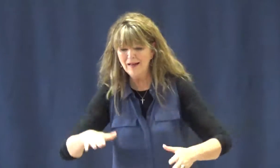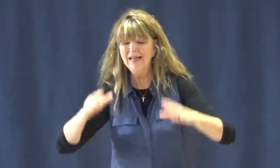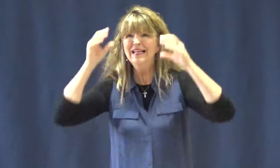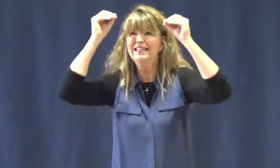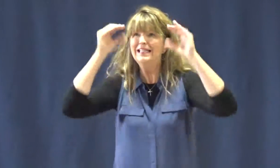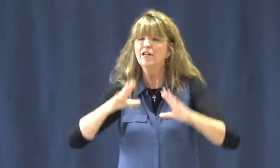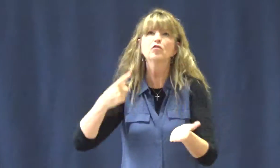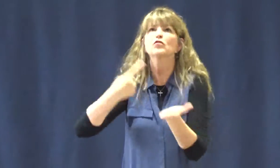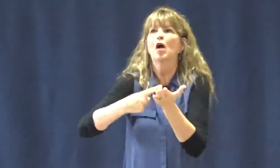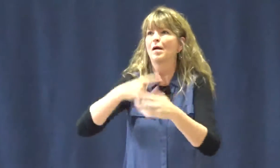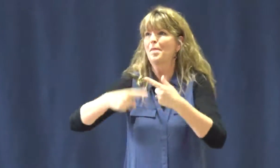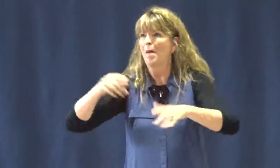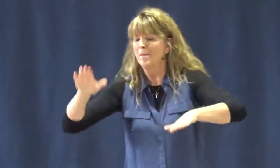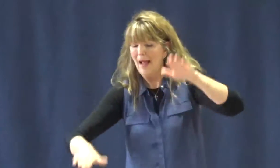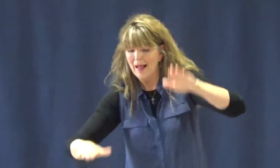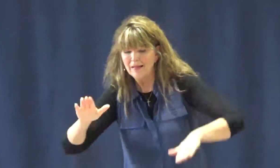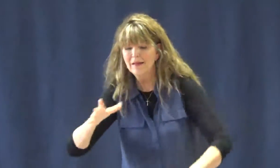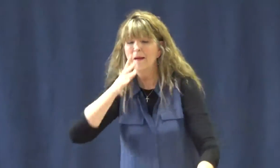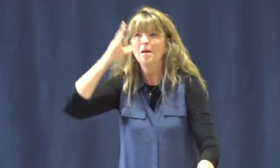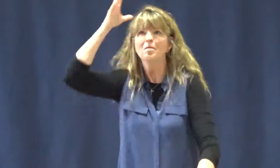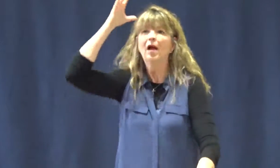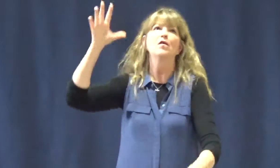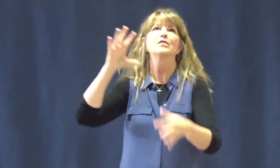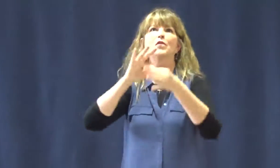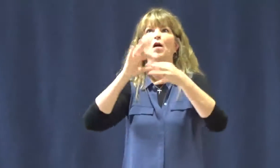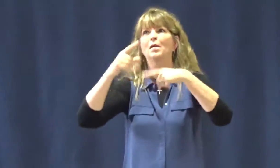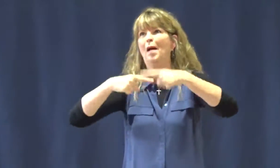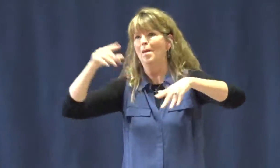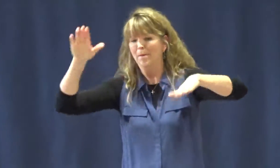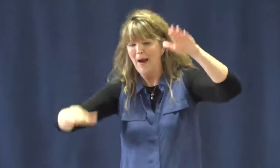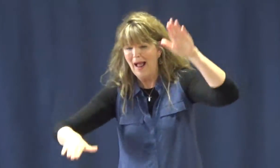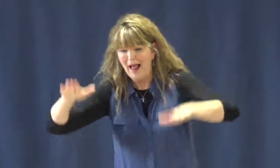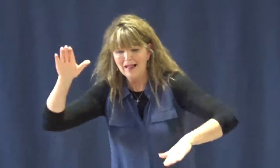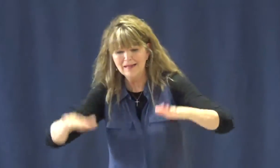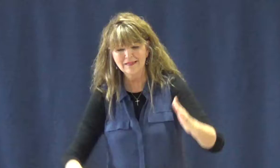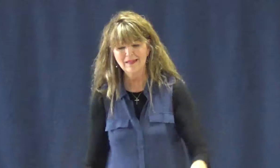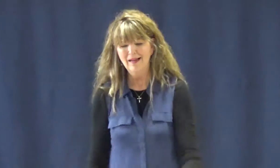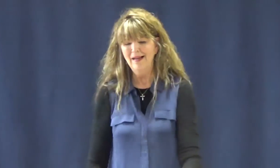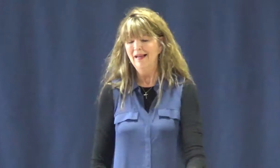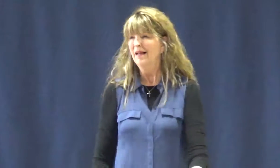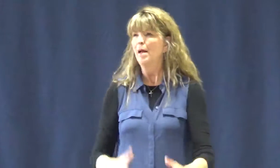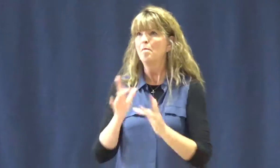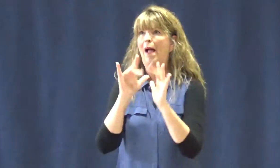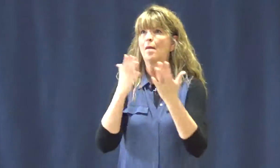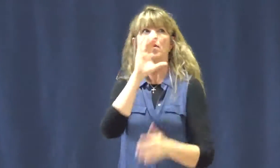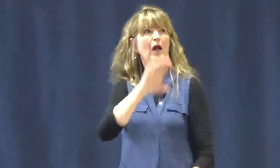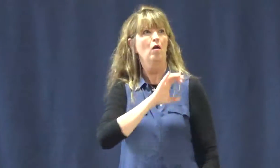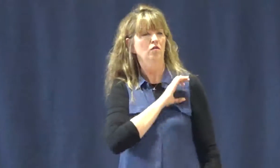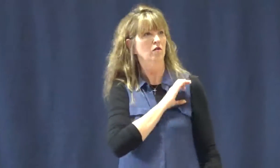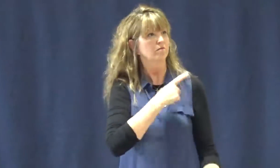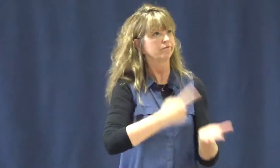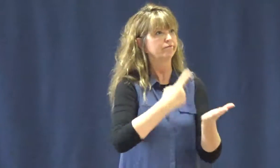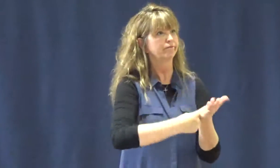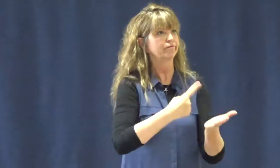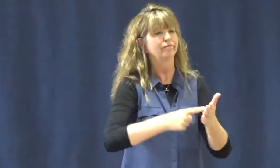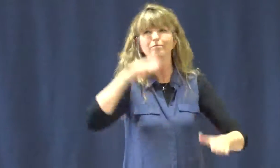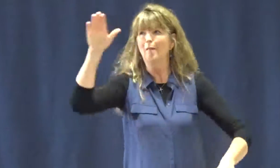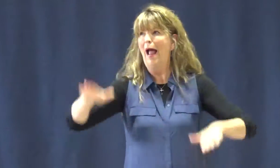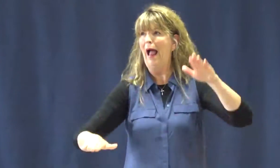Religion talks about balance, teachers talk about balance, parents discuss balance. The Bible characters, they